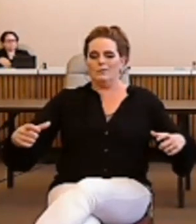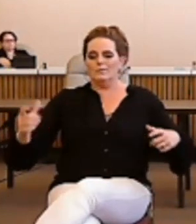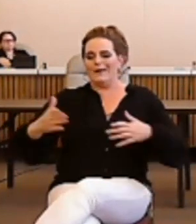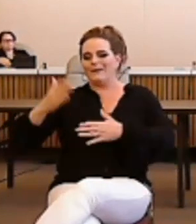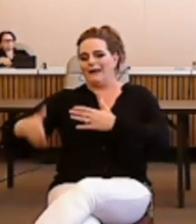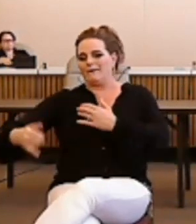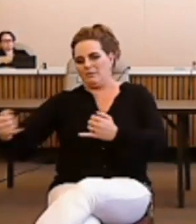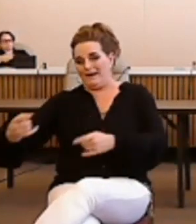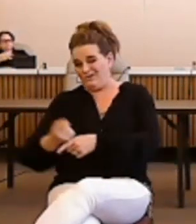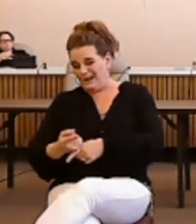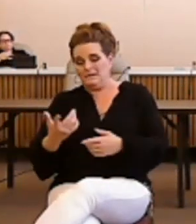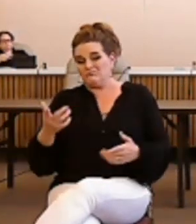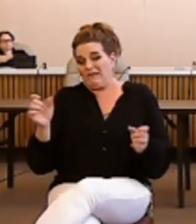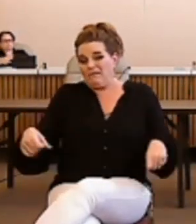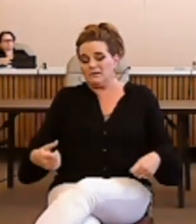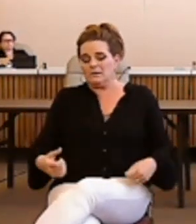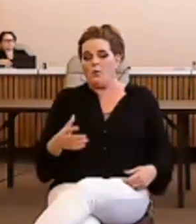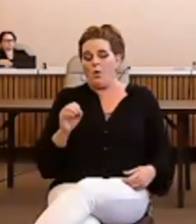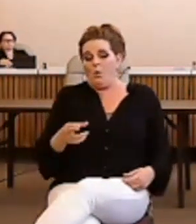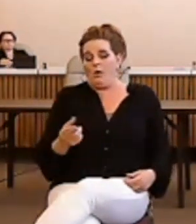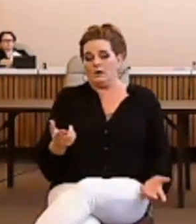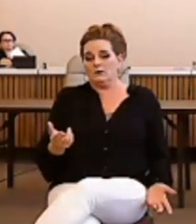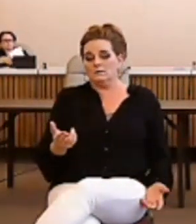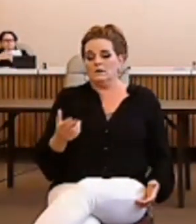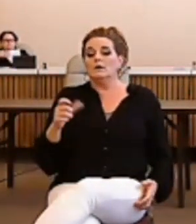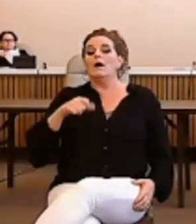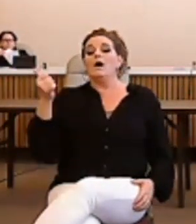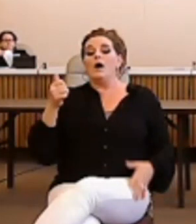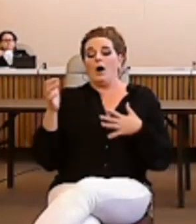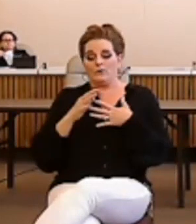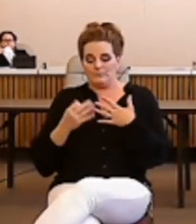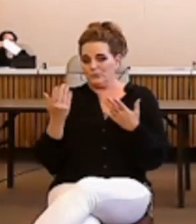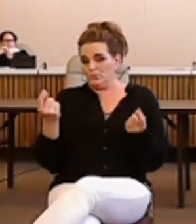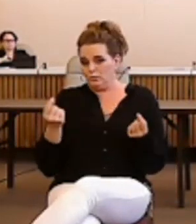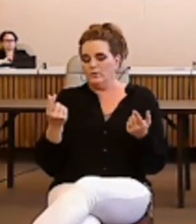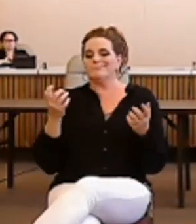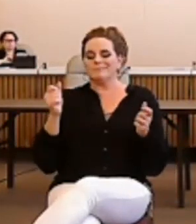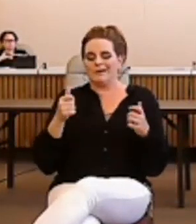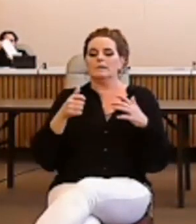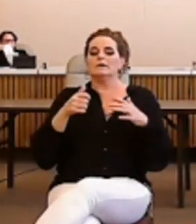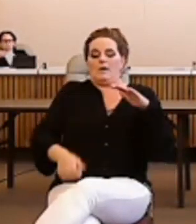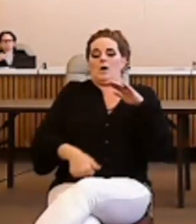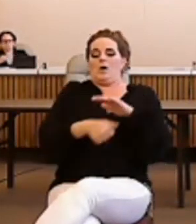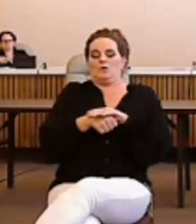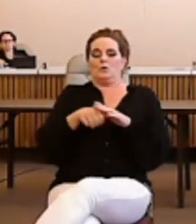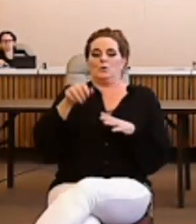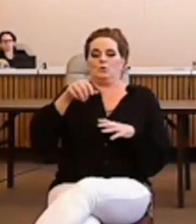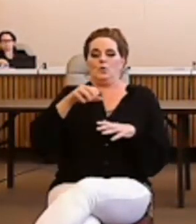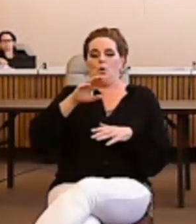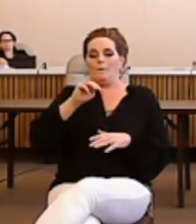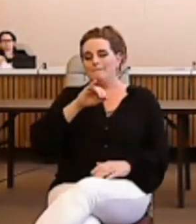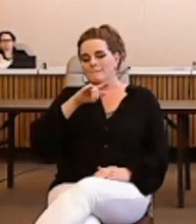right? So they can do that, or also the other option is again to go under Middle Road and put